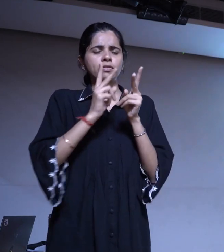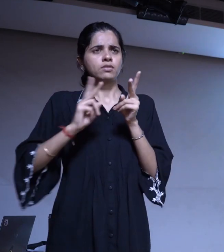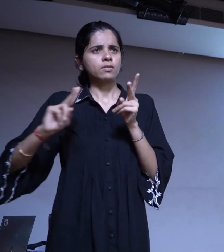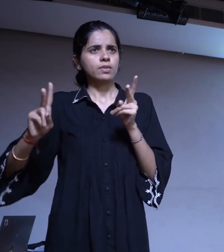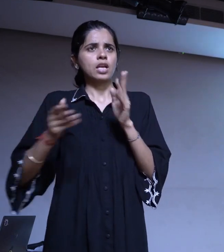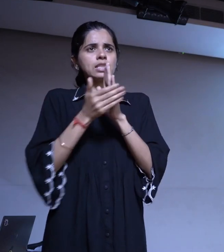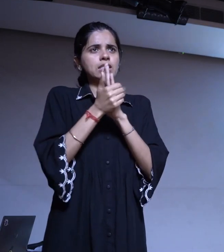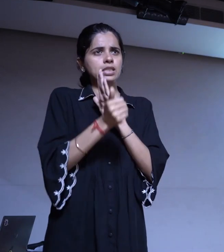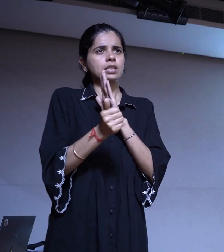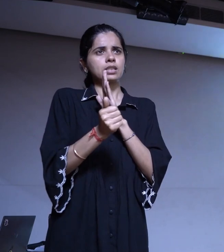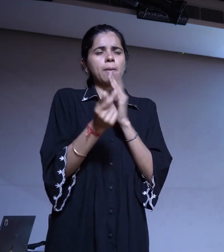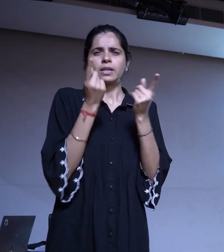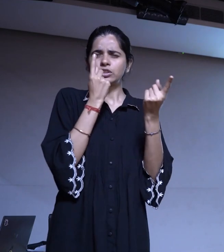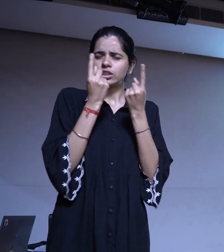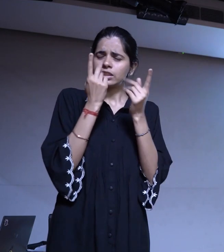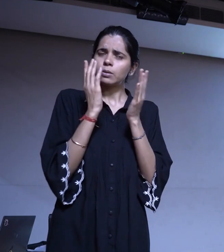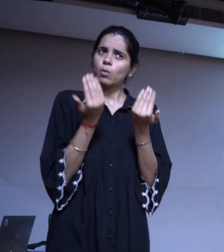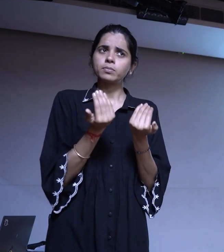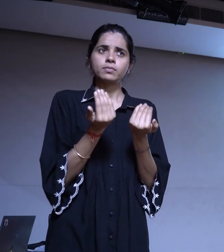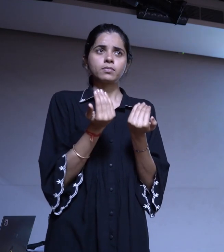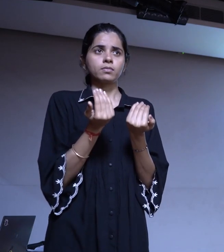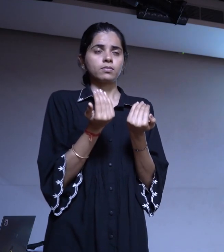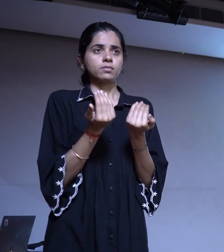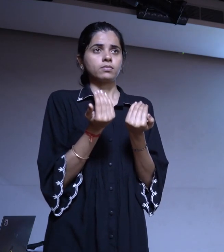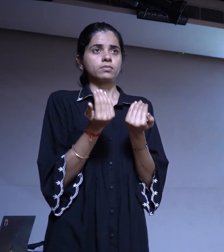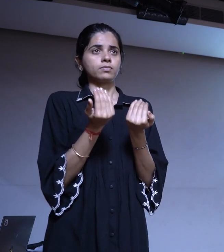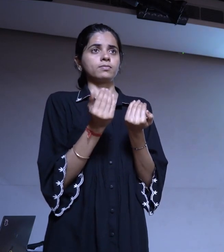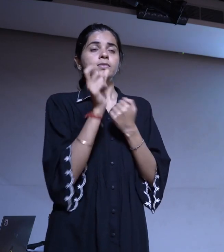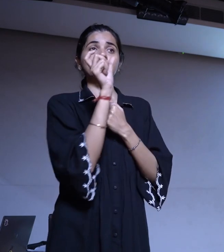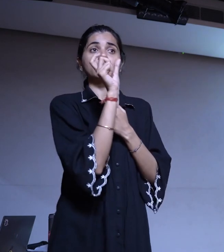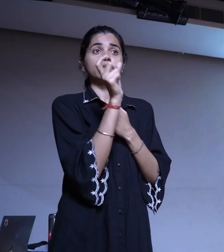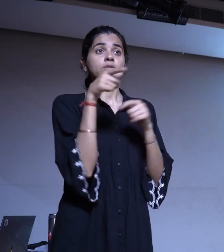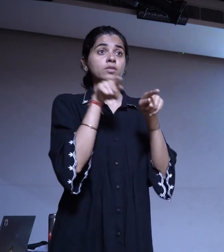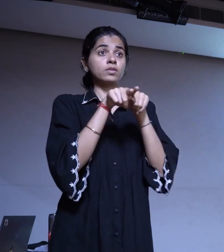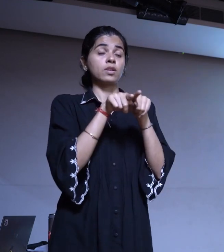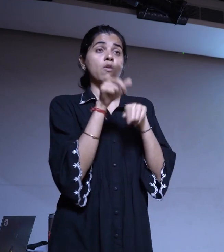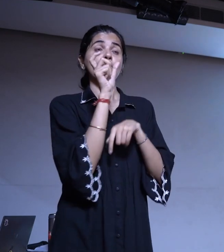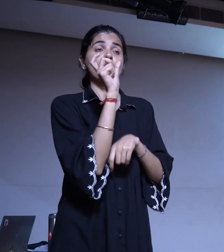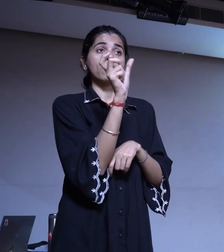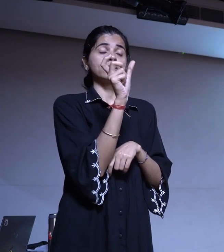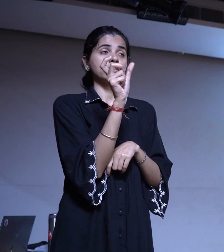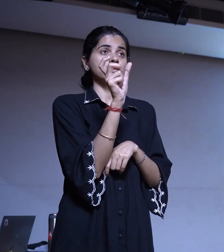kinds of skills that I tested three so